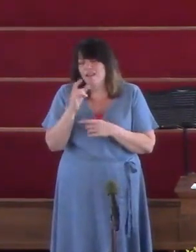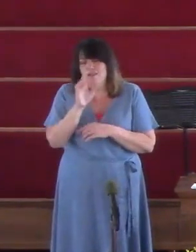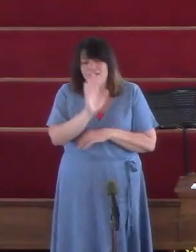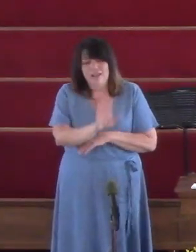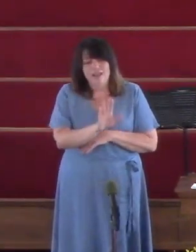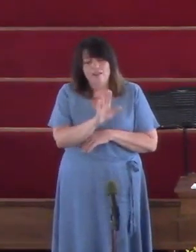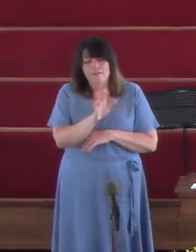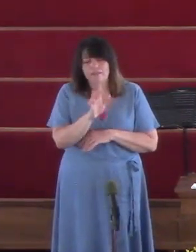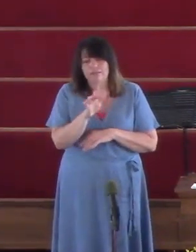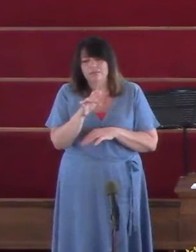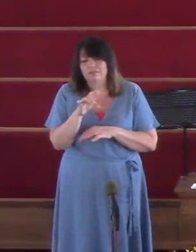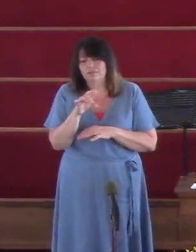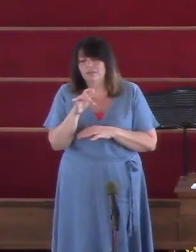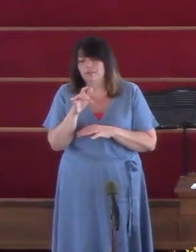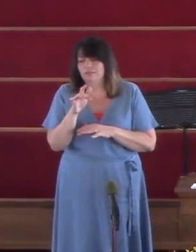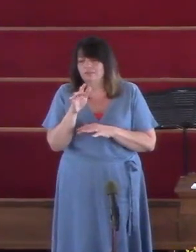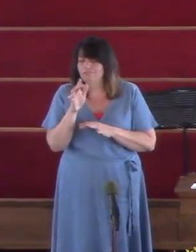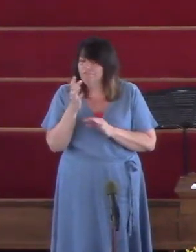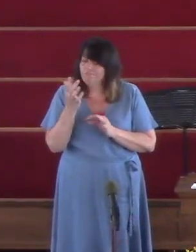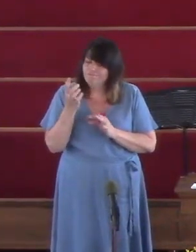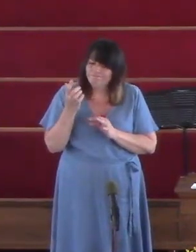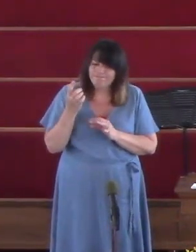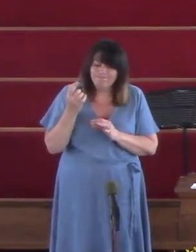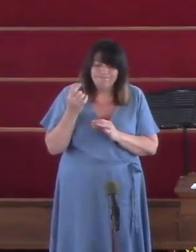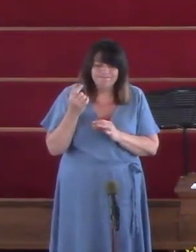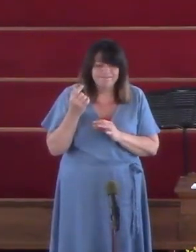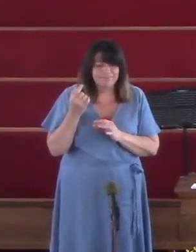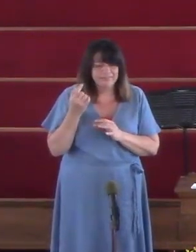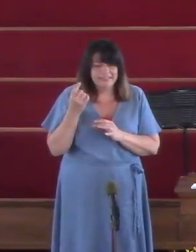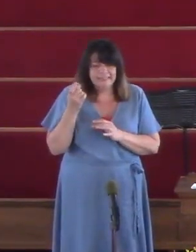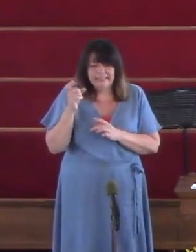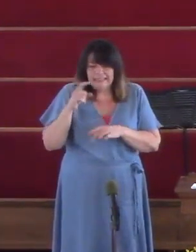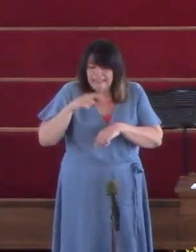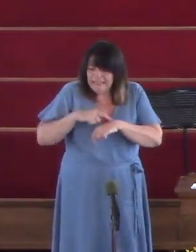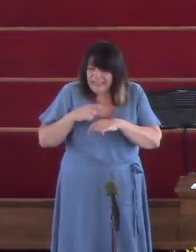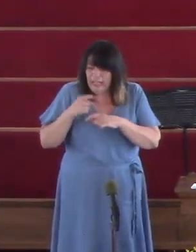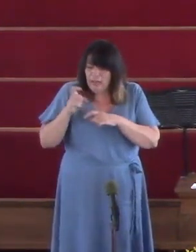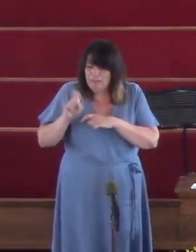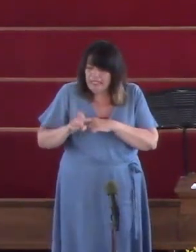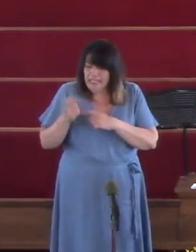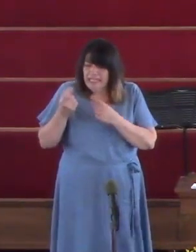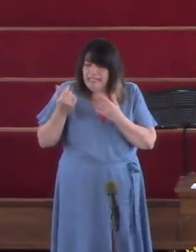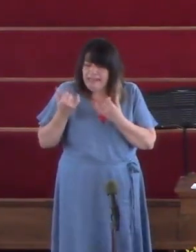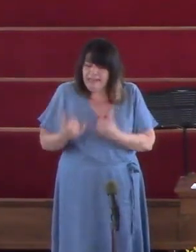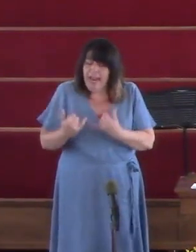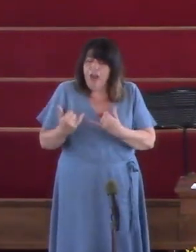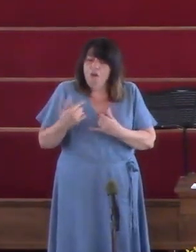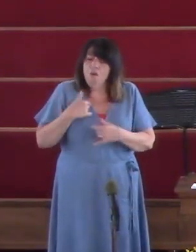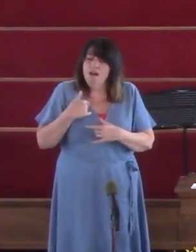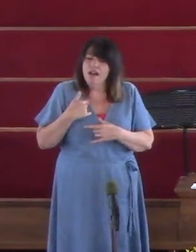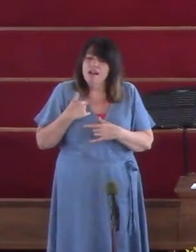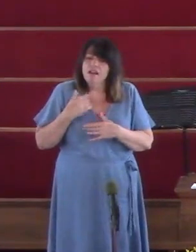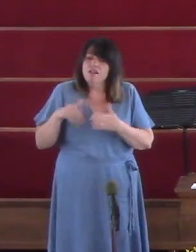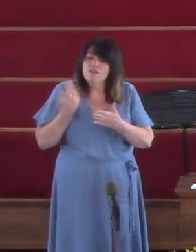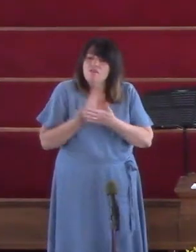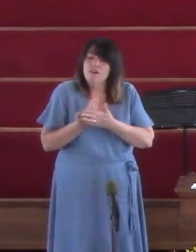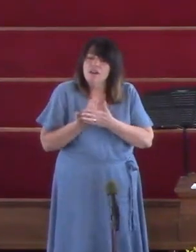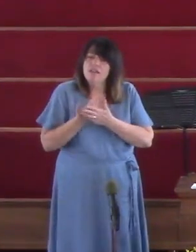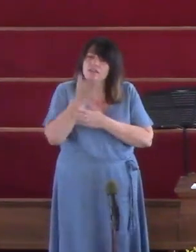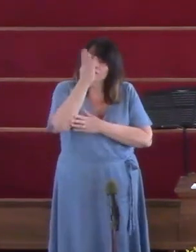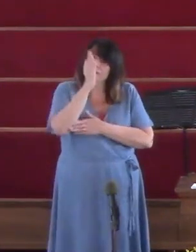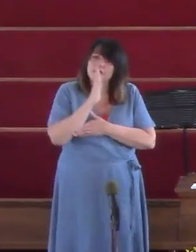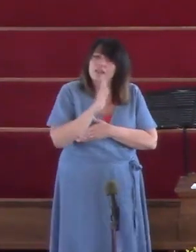of time. I know that if it hadn't have been for the grace of God, I would have been like so many other